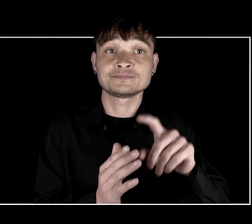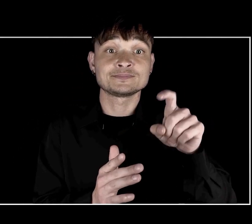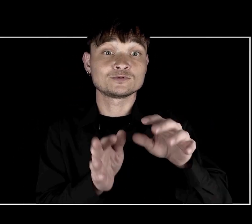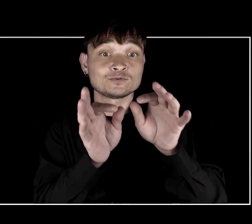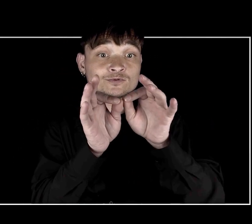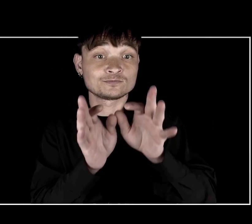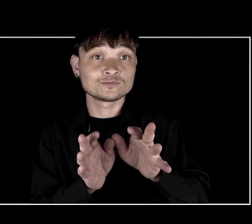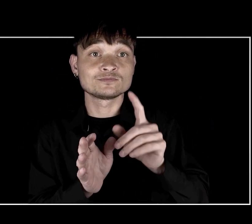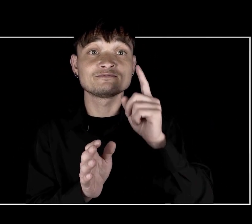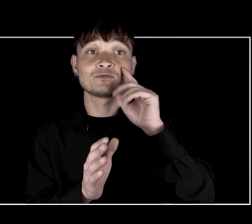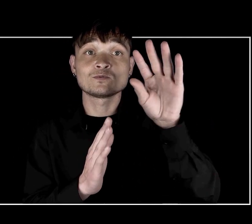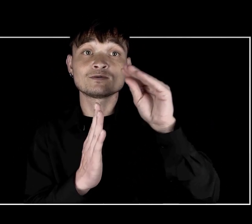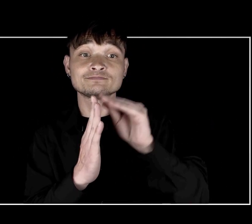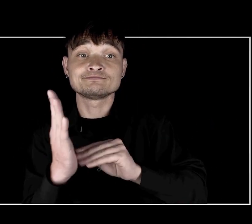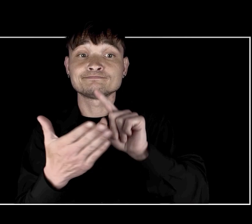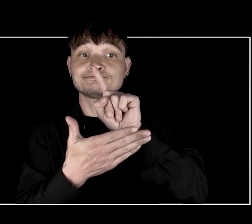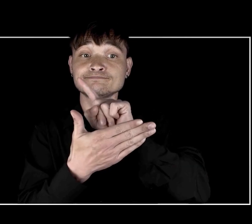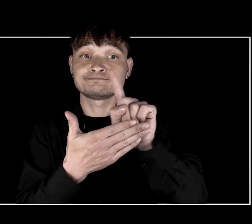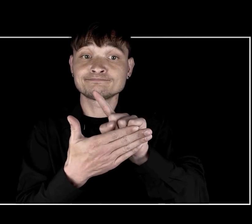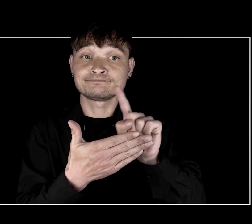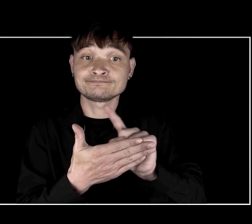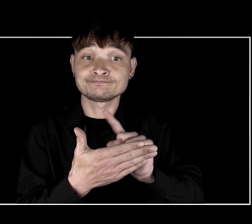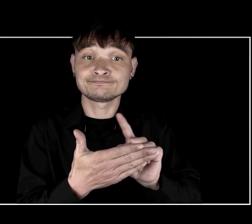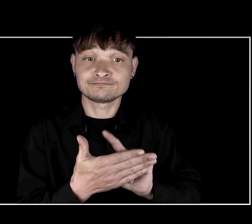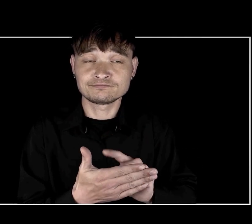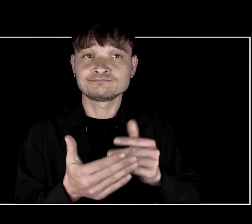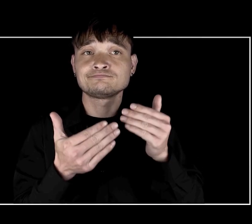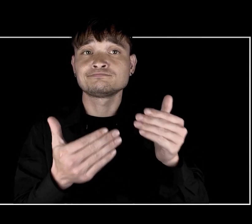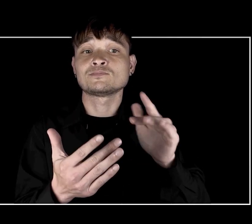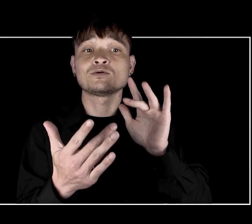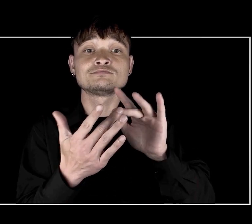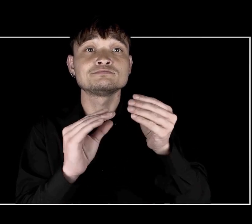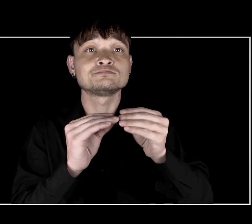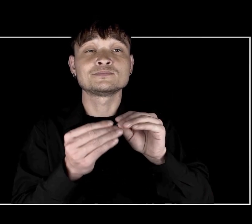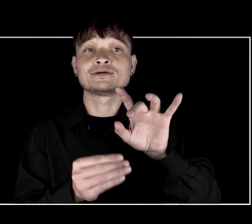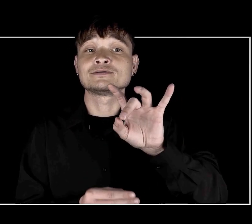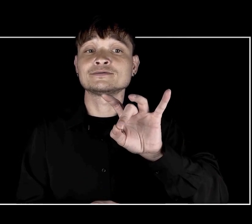interpreter to file your weekly claim, call